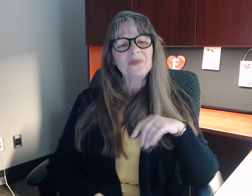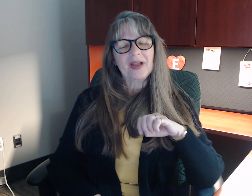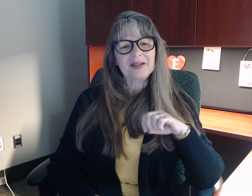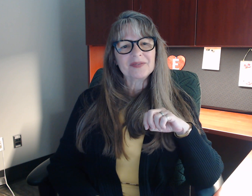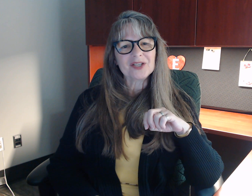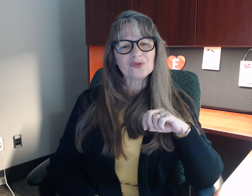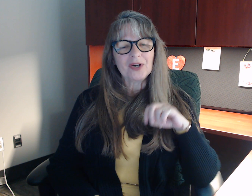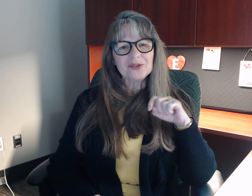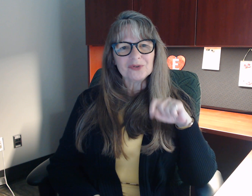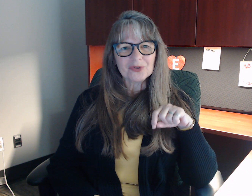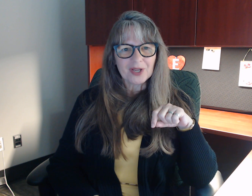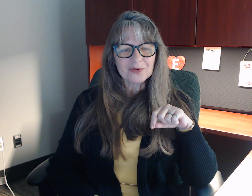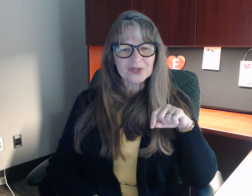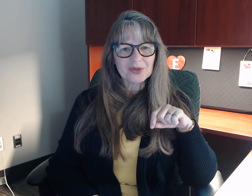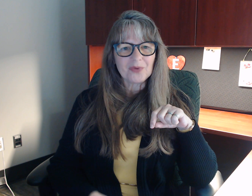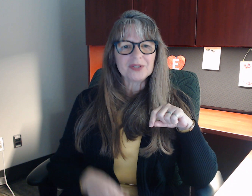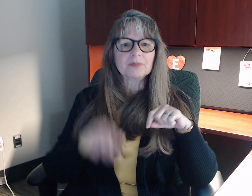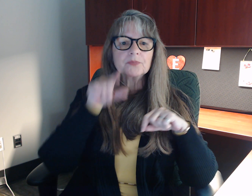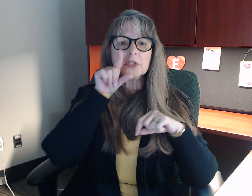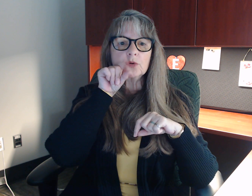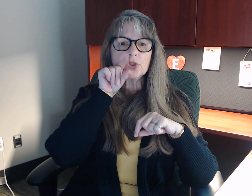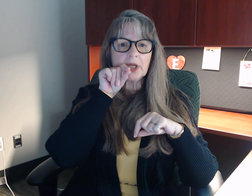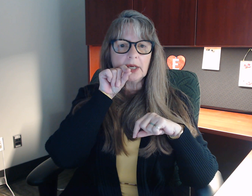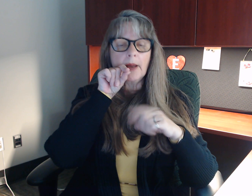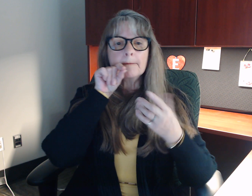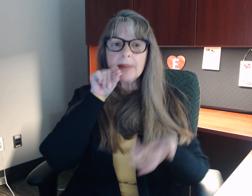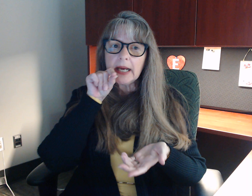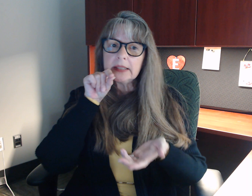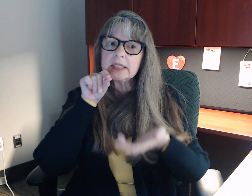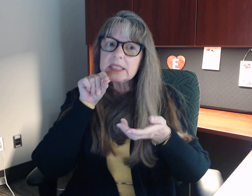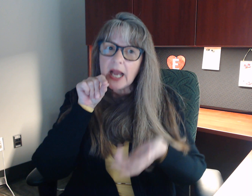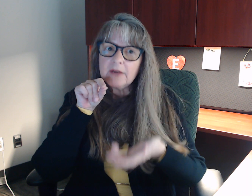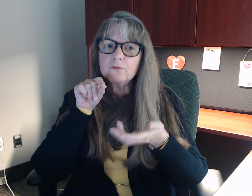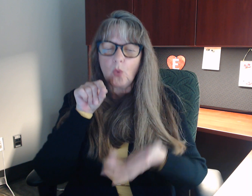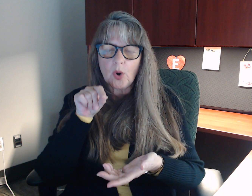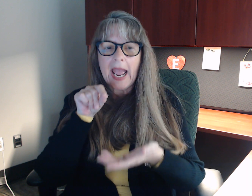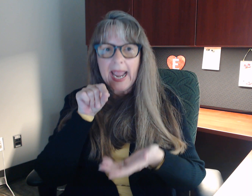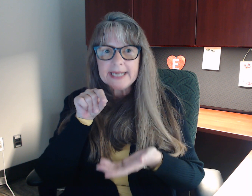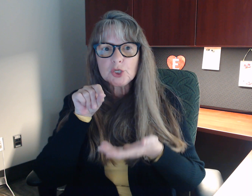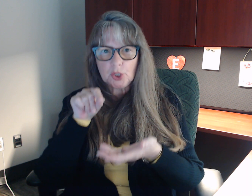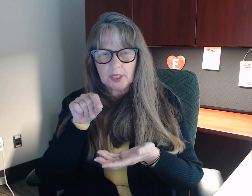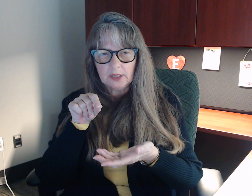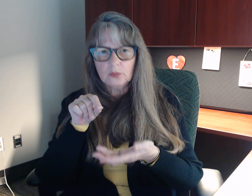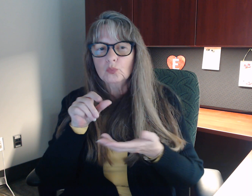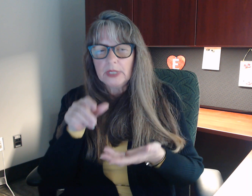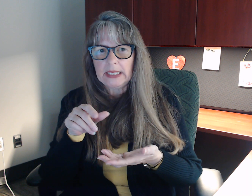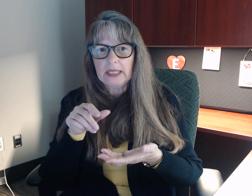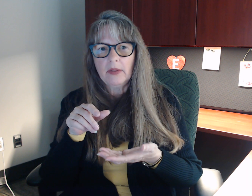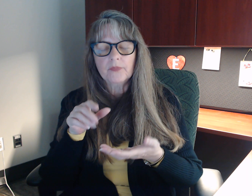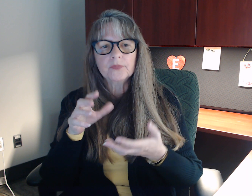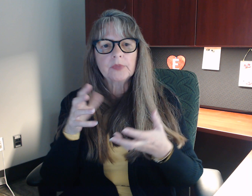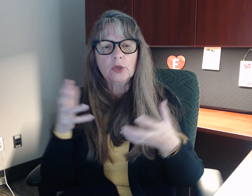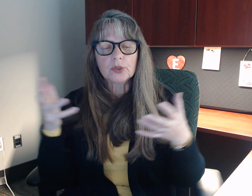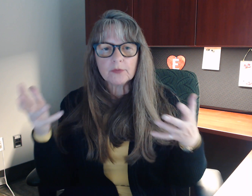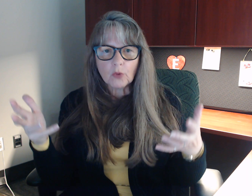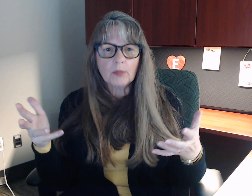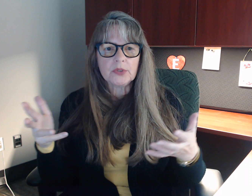Anyway, that's trying to do 2 languages at once. So chicken. But the sign for a chicken, really, here's the formal